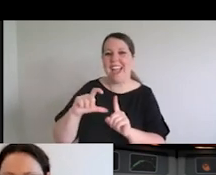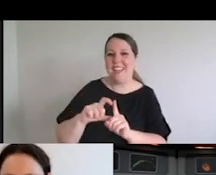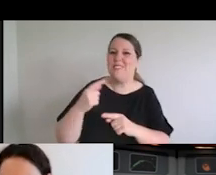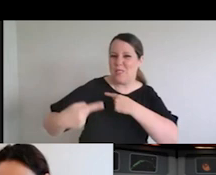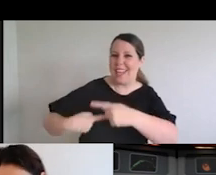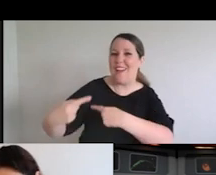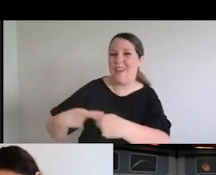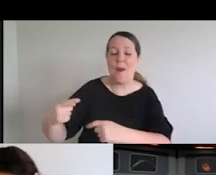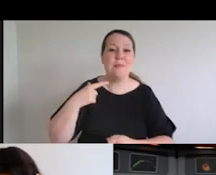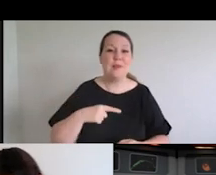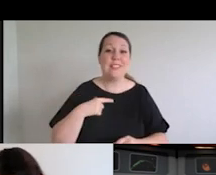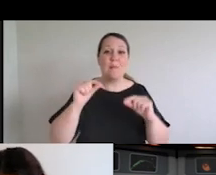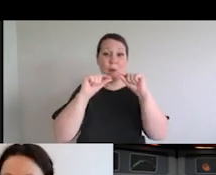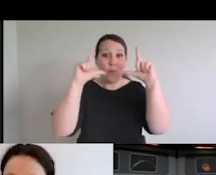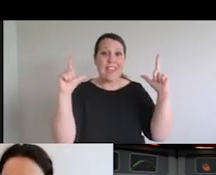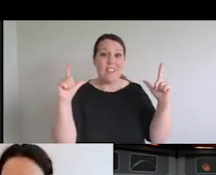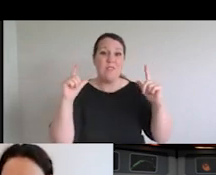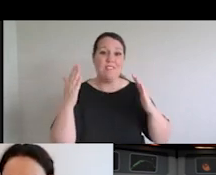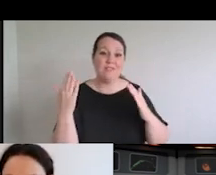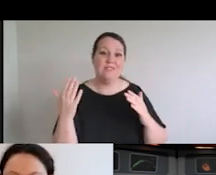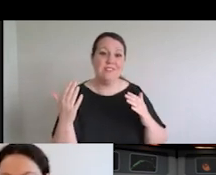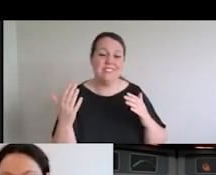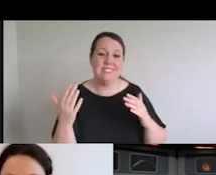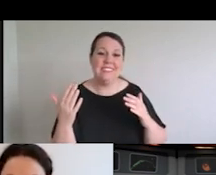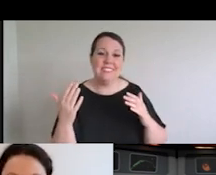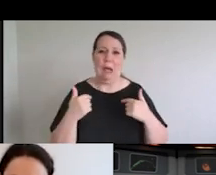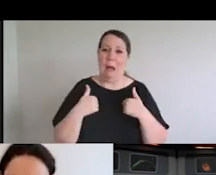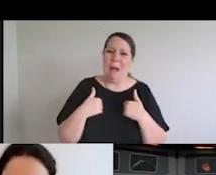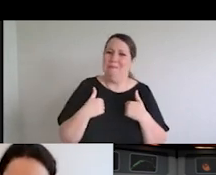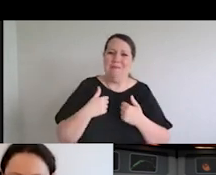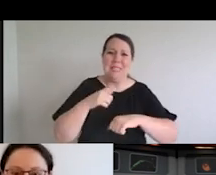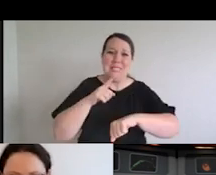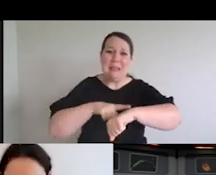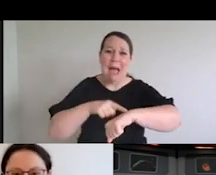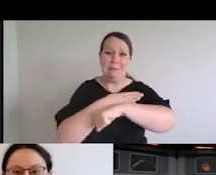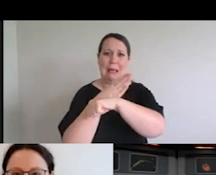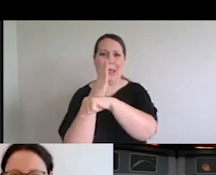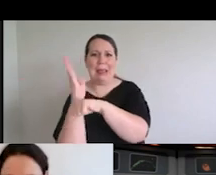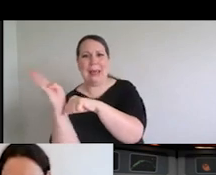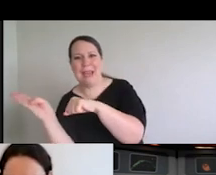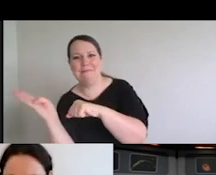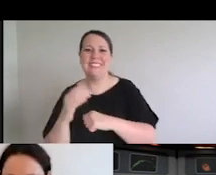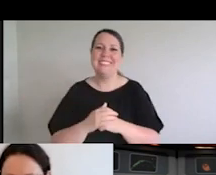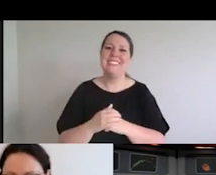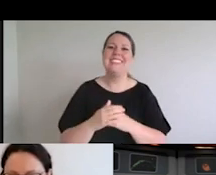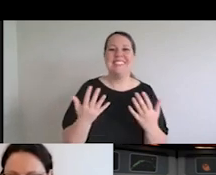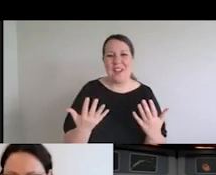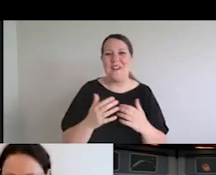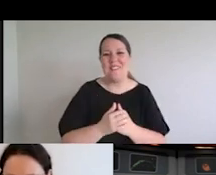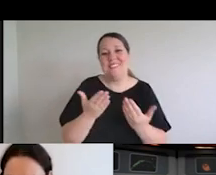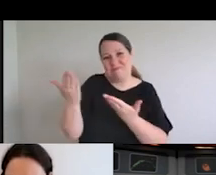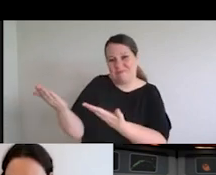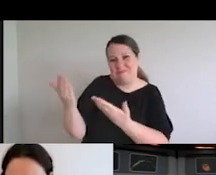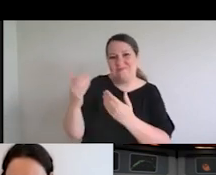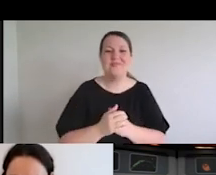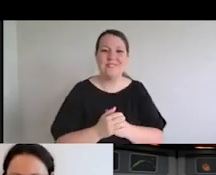because I'm very aware I've done a bad job of managing the time. So over to you. Well, I'm just going to say,